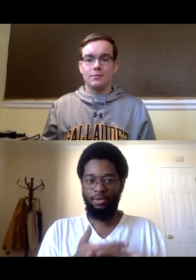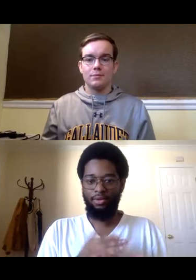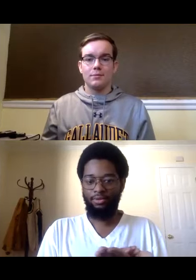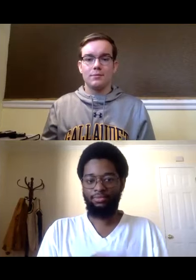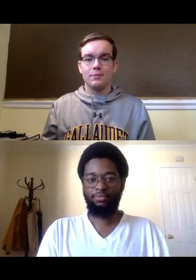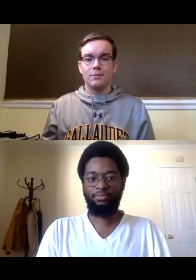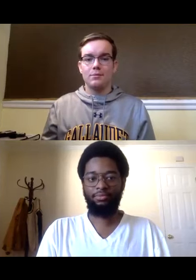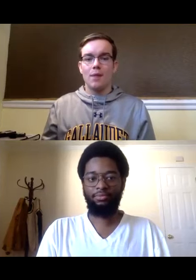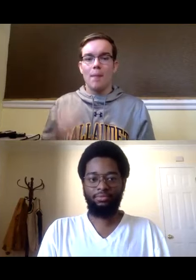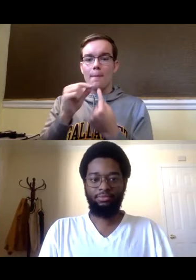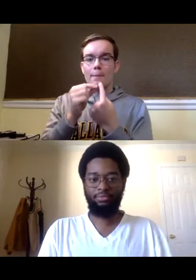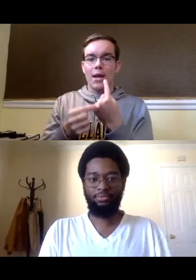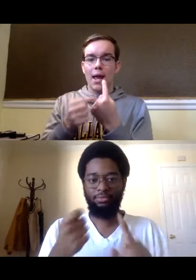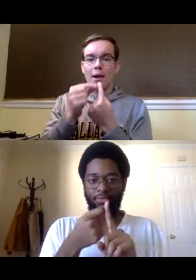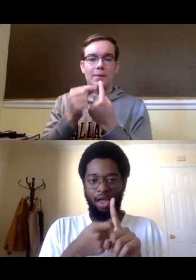hamburger,